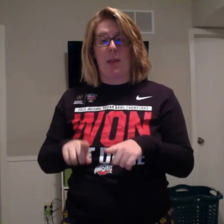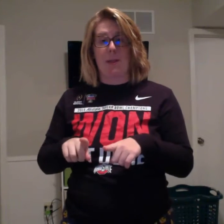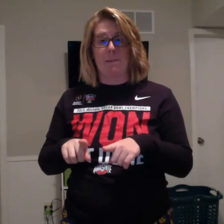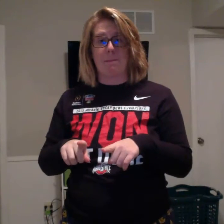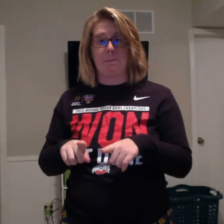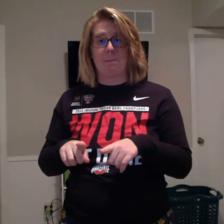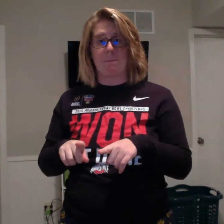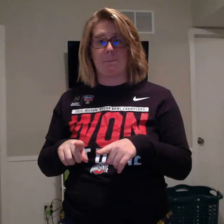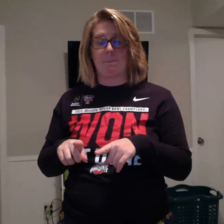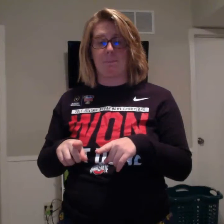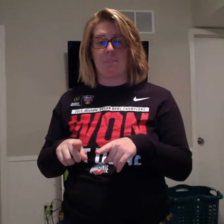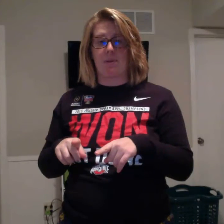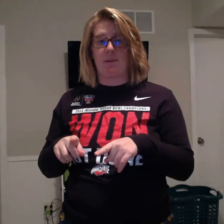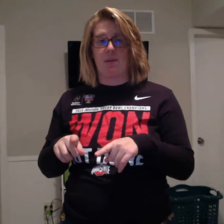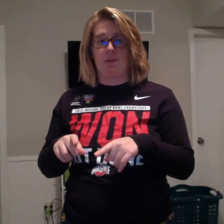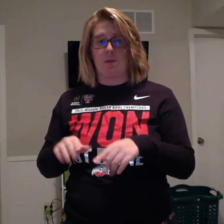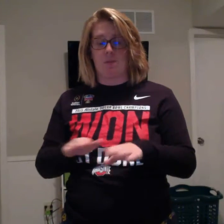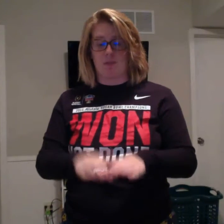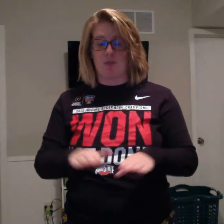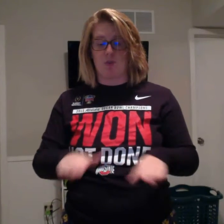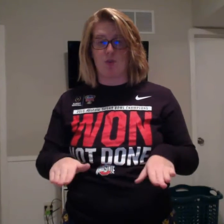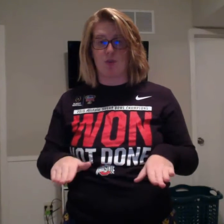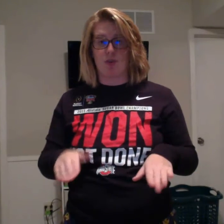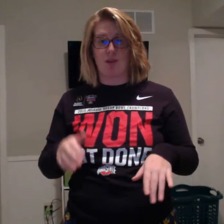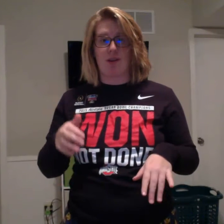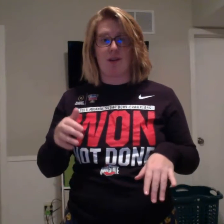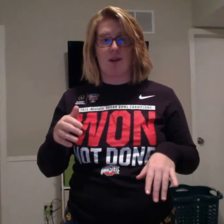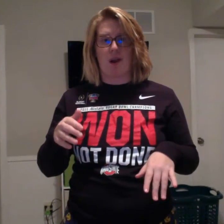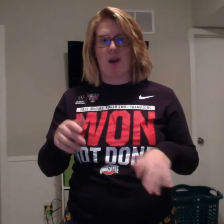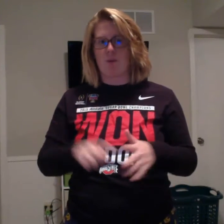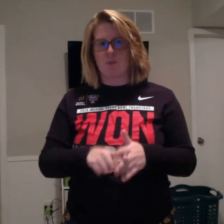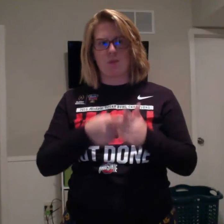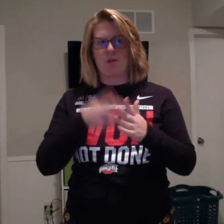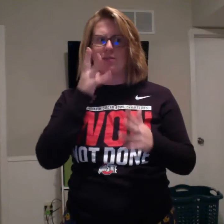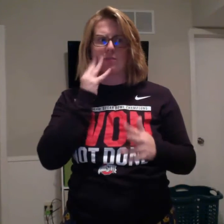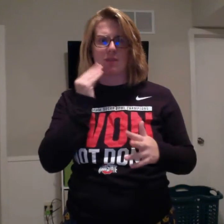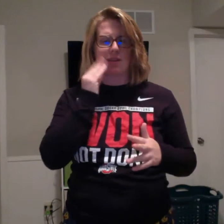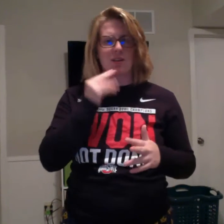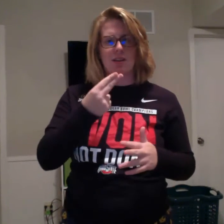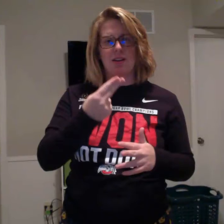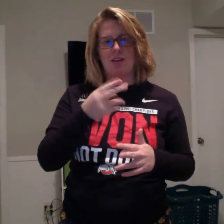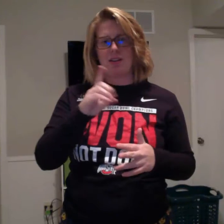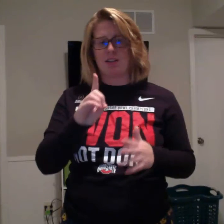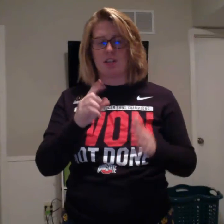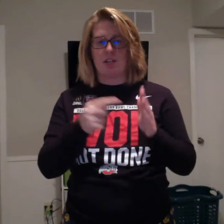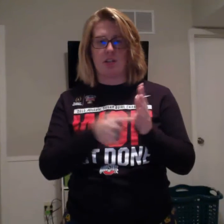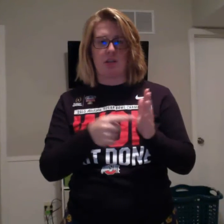more CAGs. Like we've mentioned, this process of adding more repeats is called